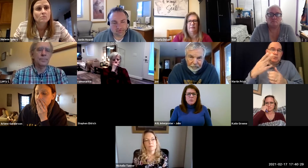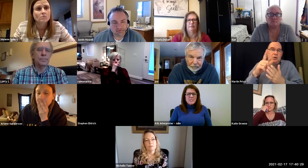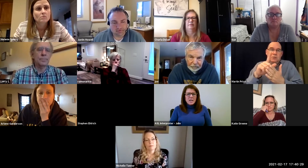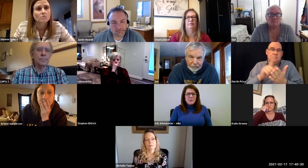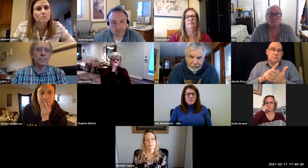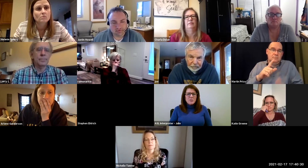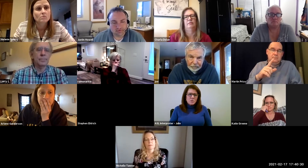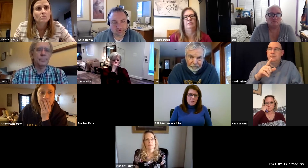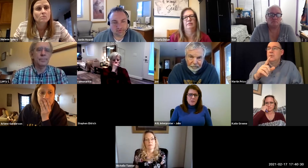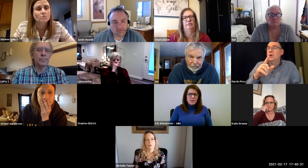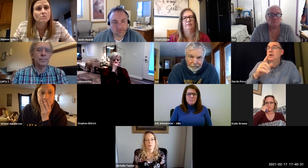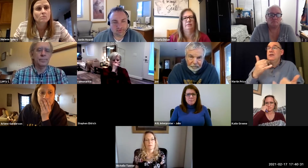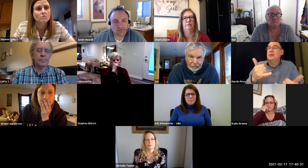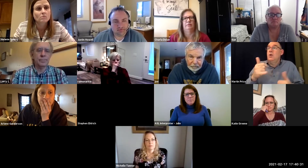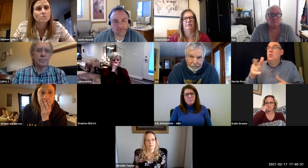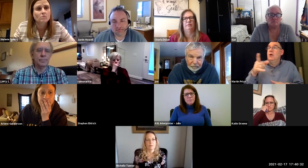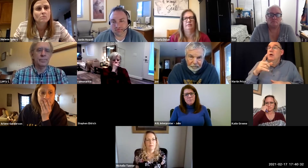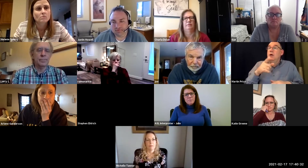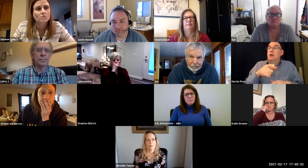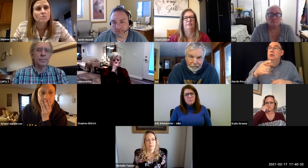more coincide with the Utah law.